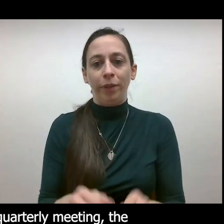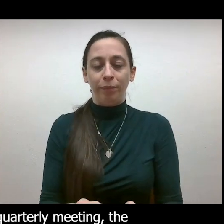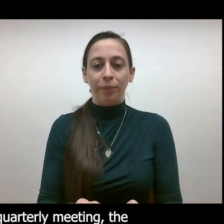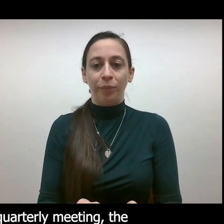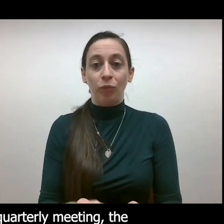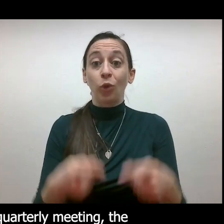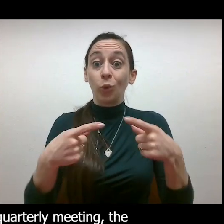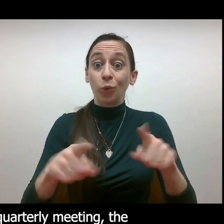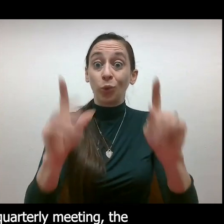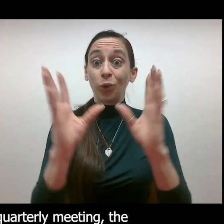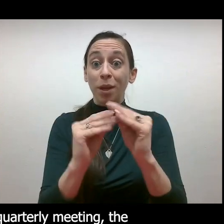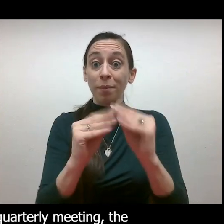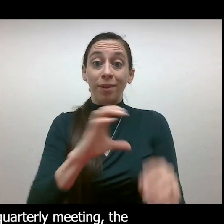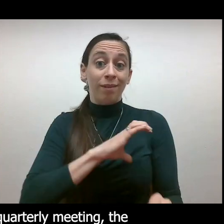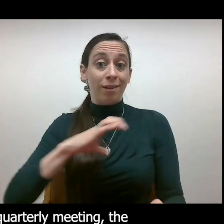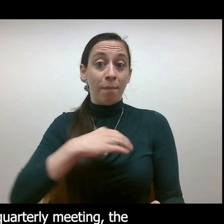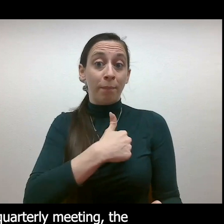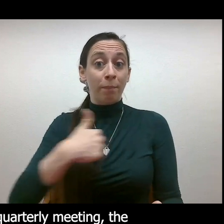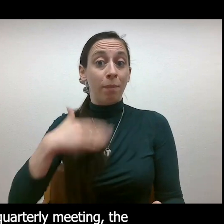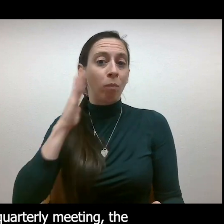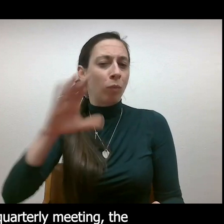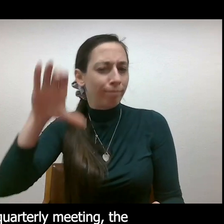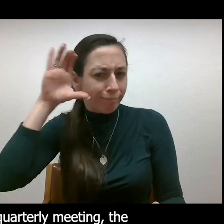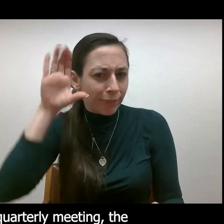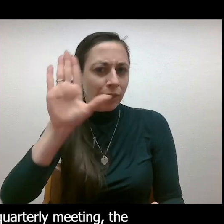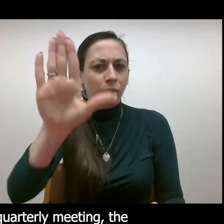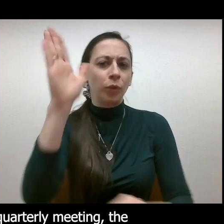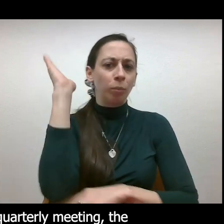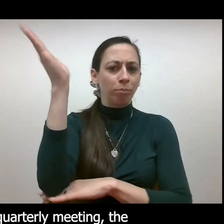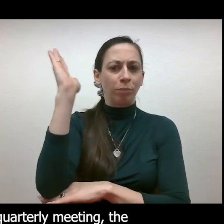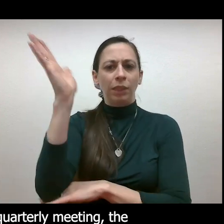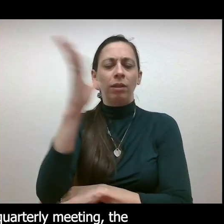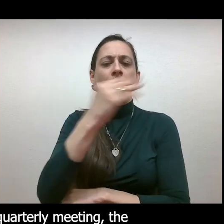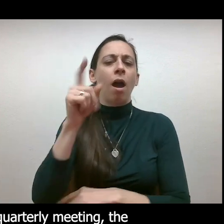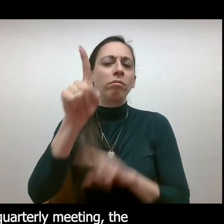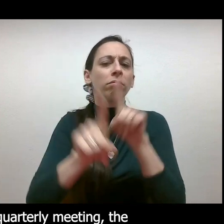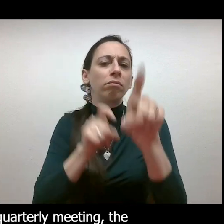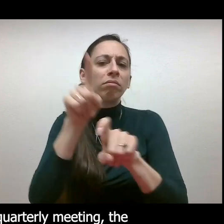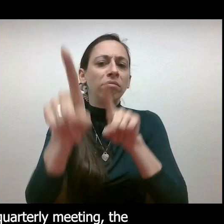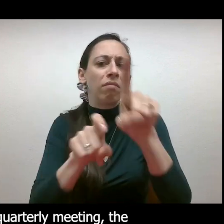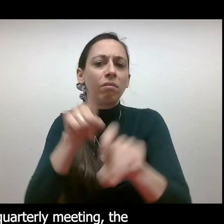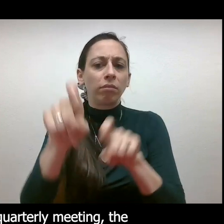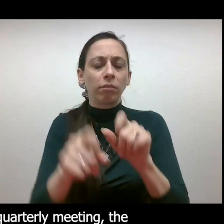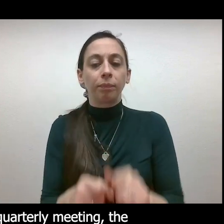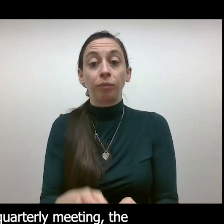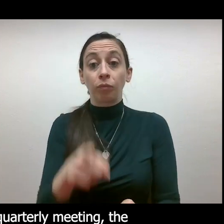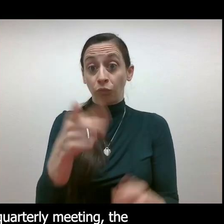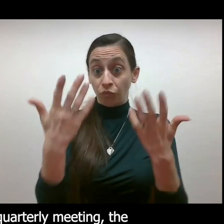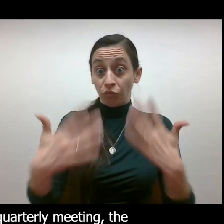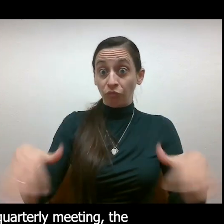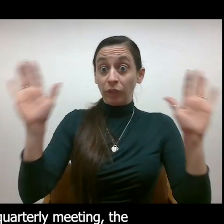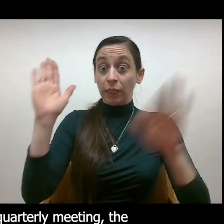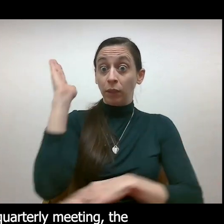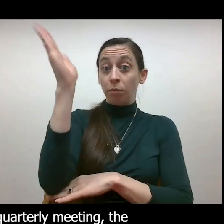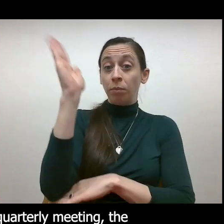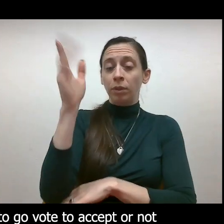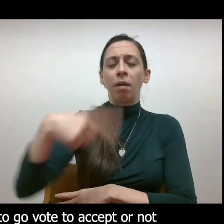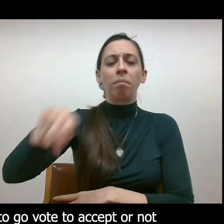meetings. While you come and present at our quarterly meeting, the committee will listen and ask you